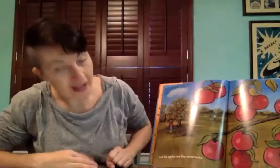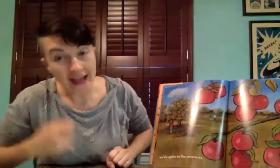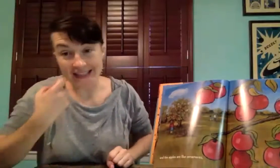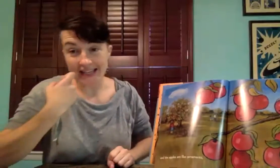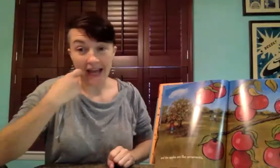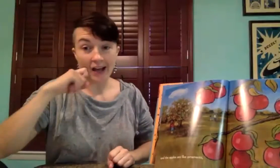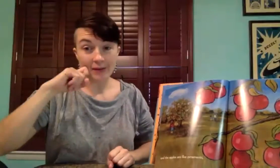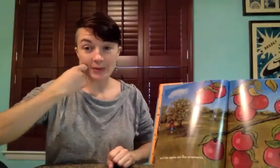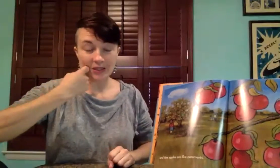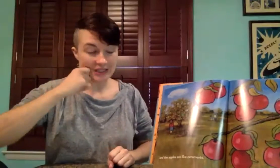And the apples